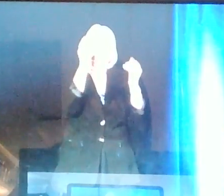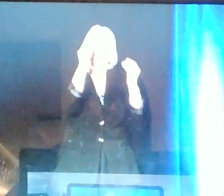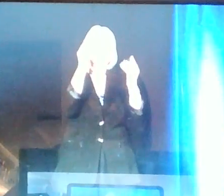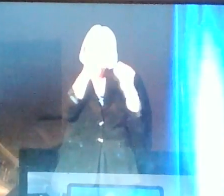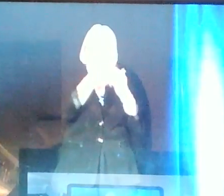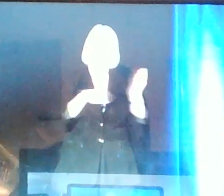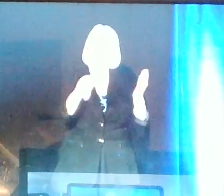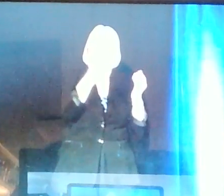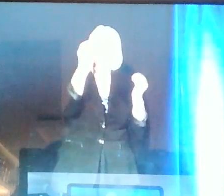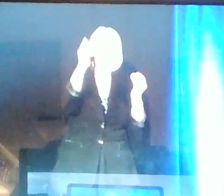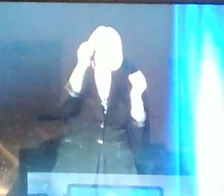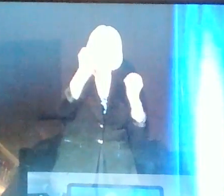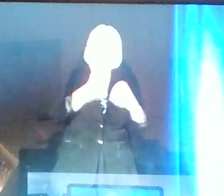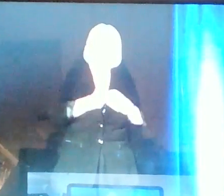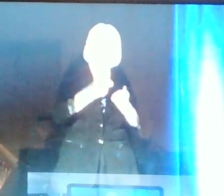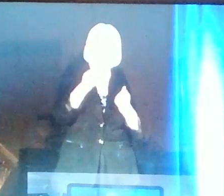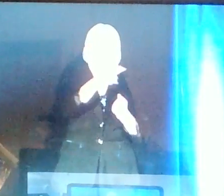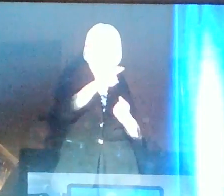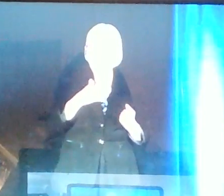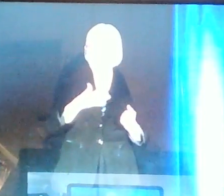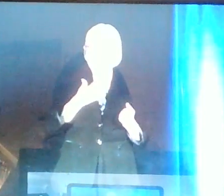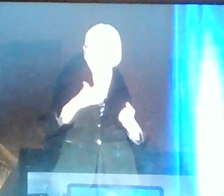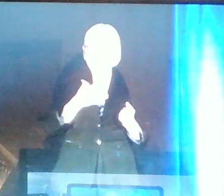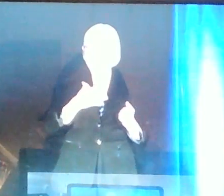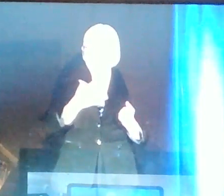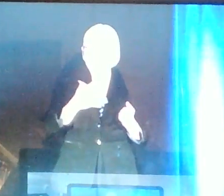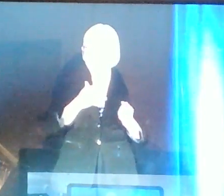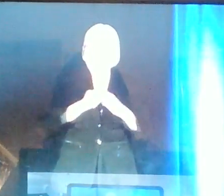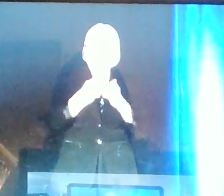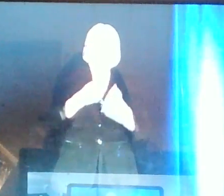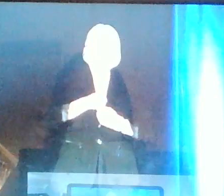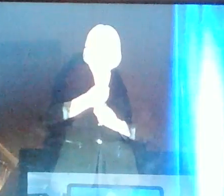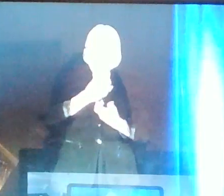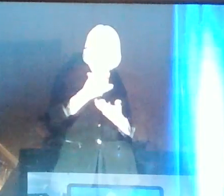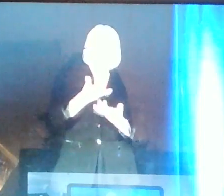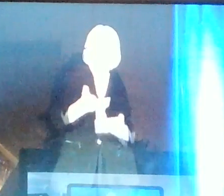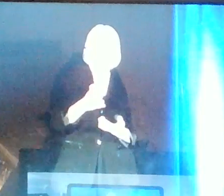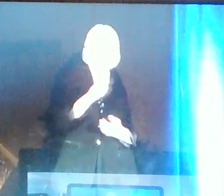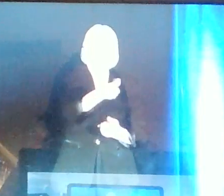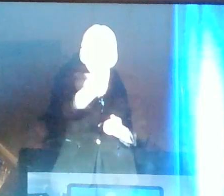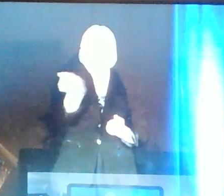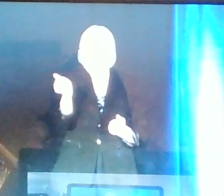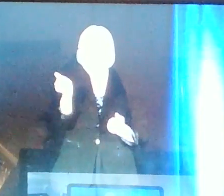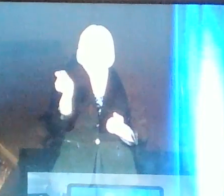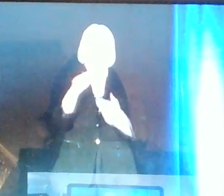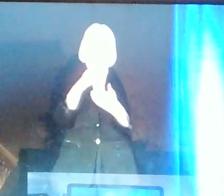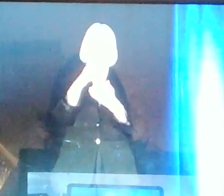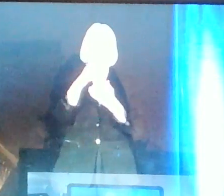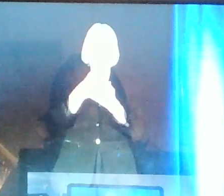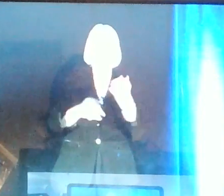If I learn how you think, what you think, how you feel, how you express